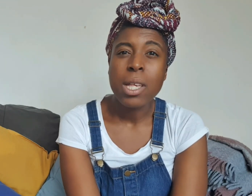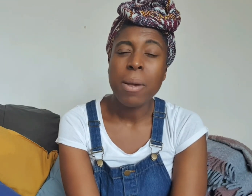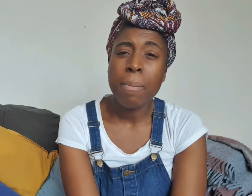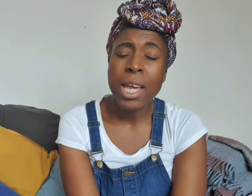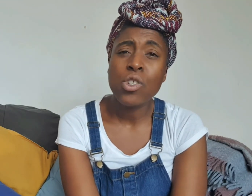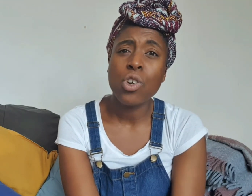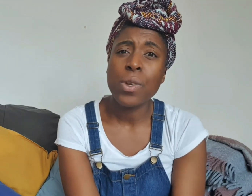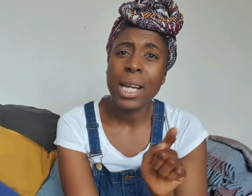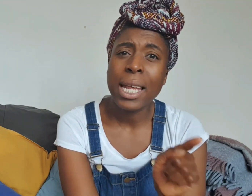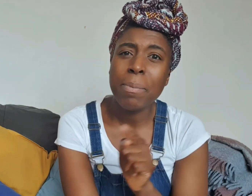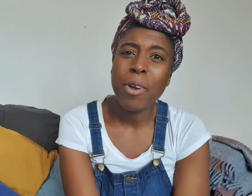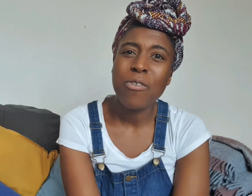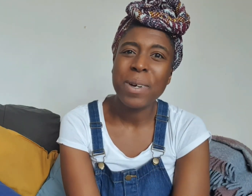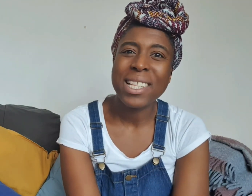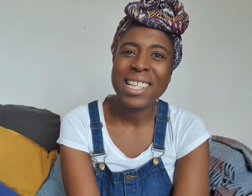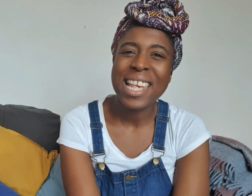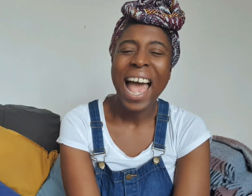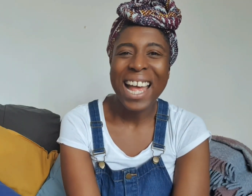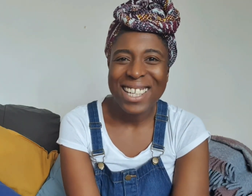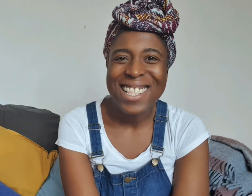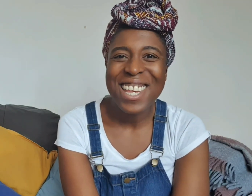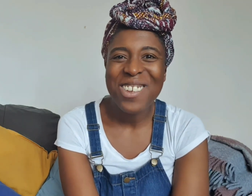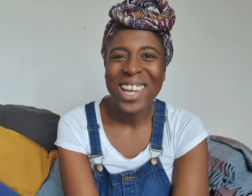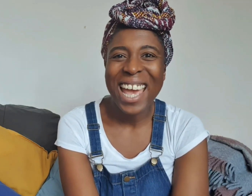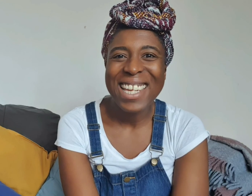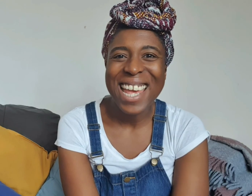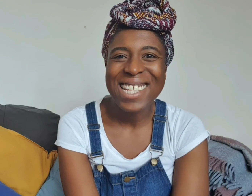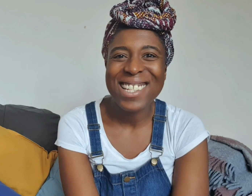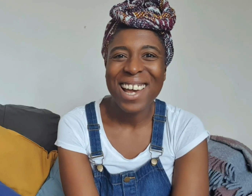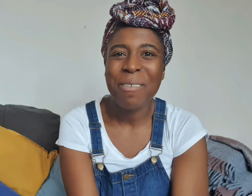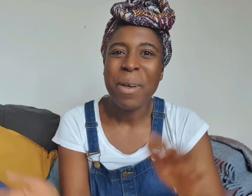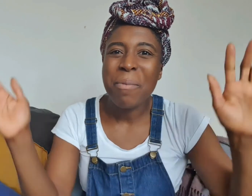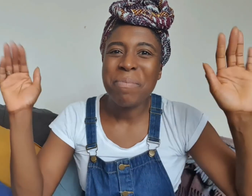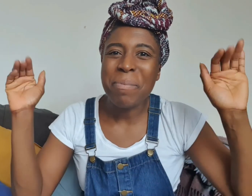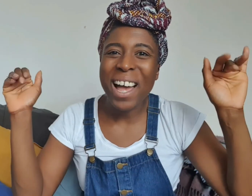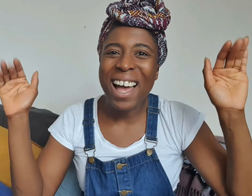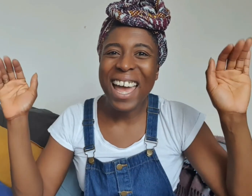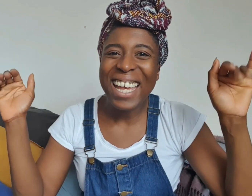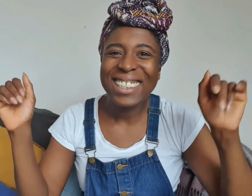So make sure you click both buttons, and I'll see you again next time. Bye bye.